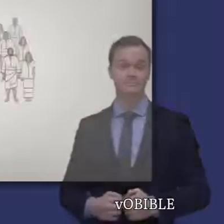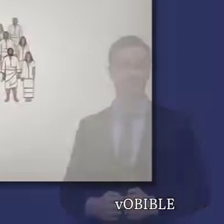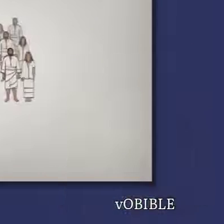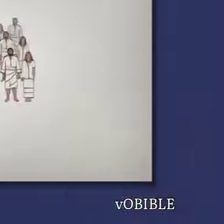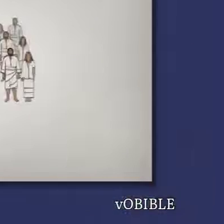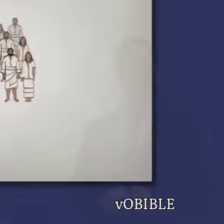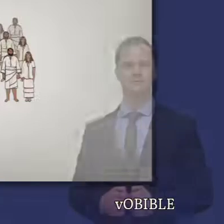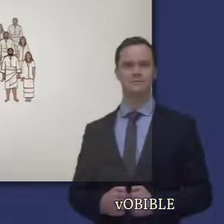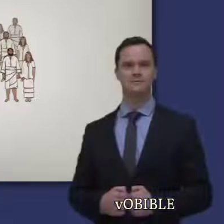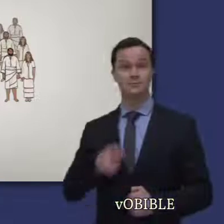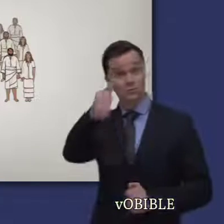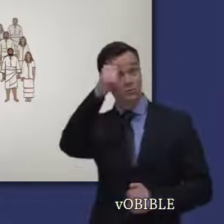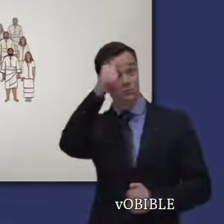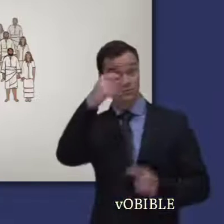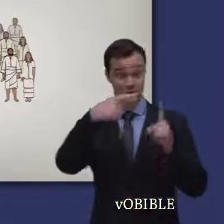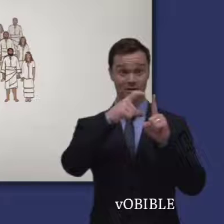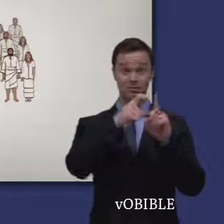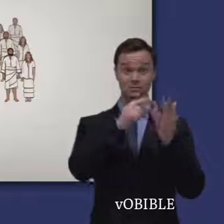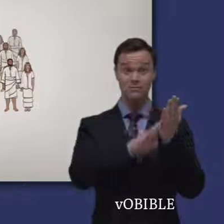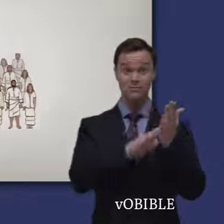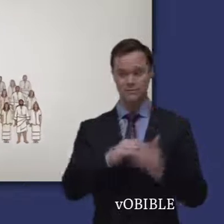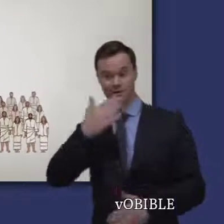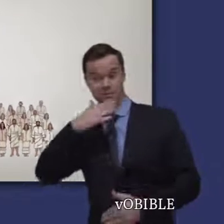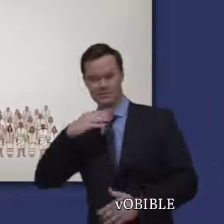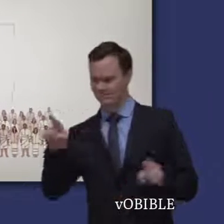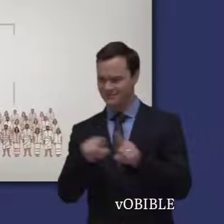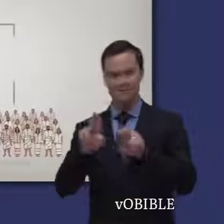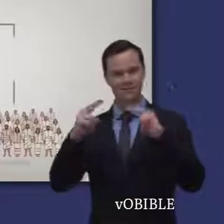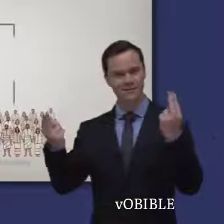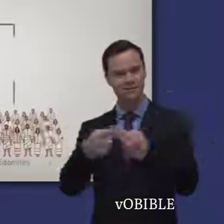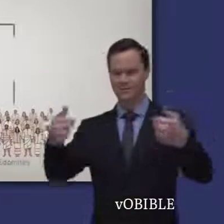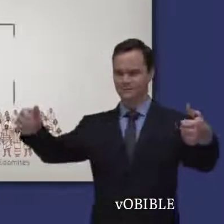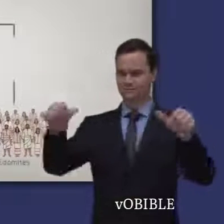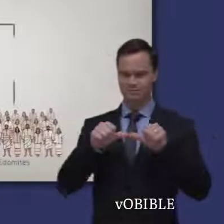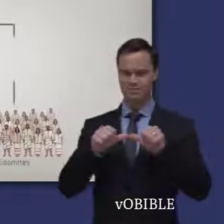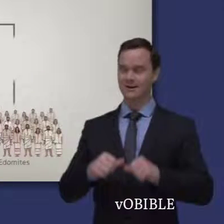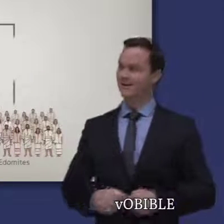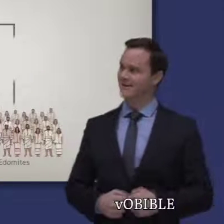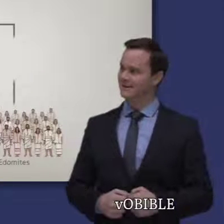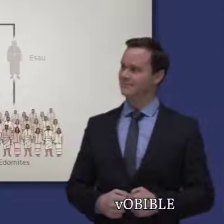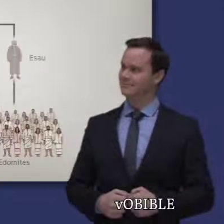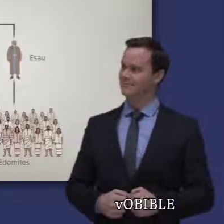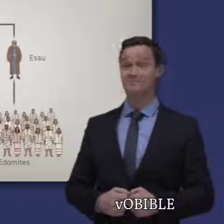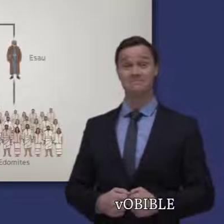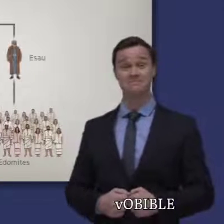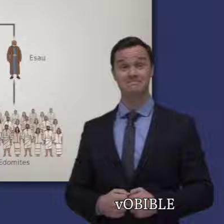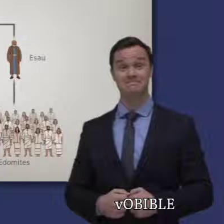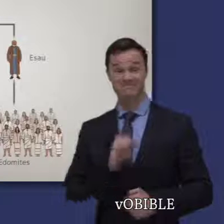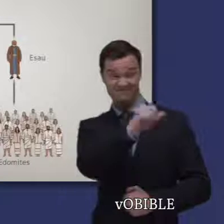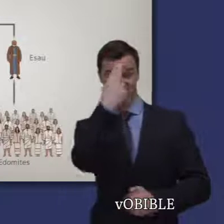Did you know? The Edomites were related to the Israelites. They were descendants of Jacob's twin brother